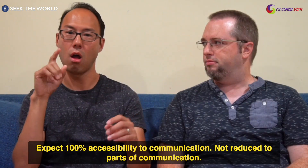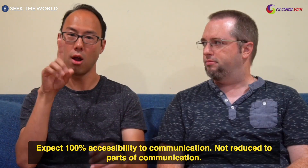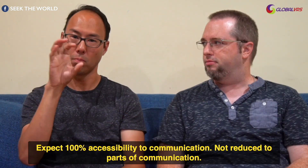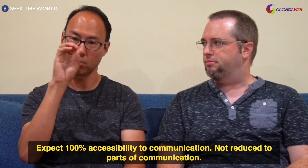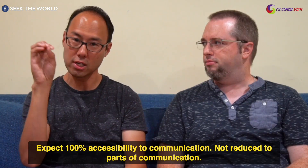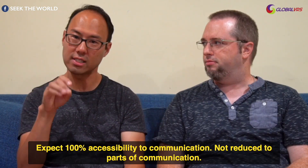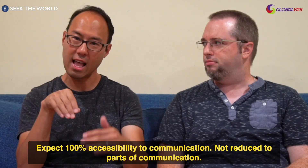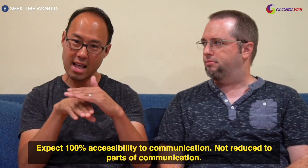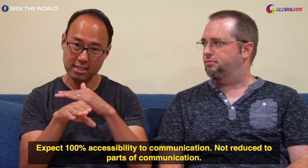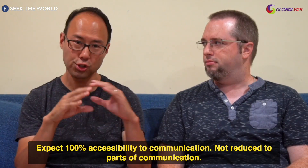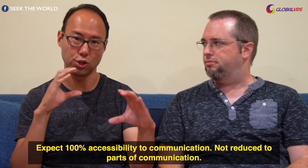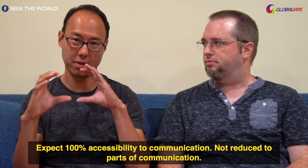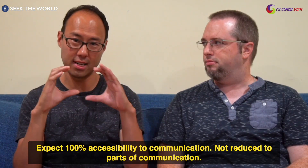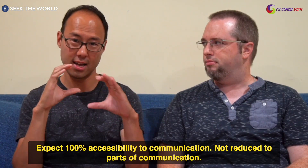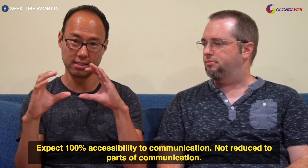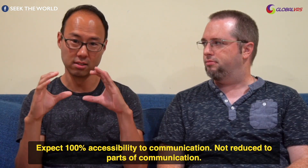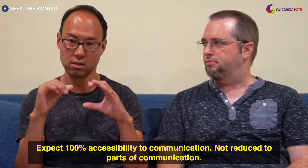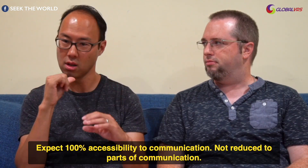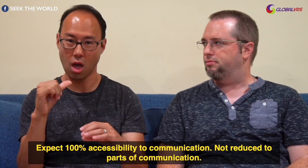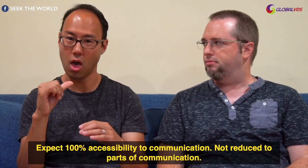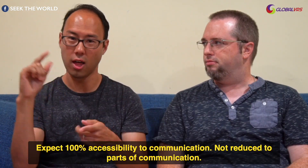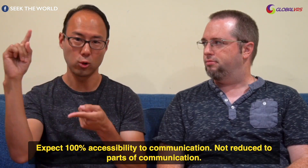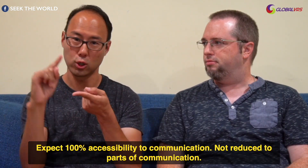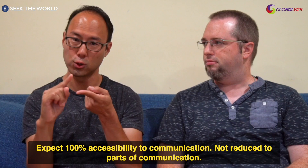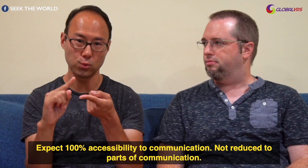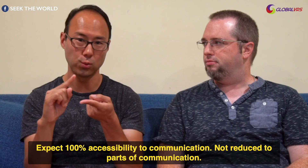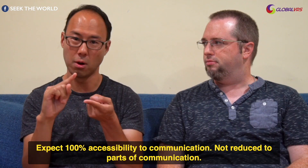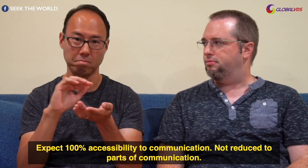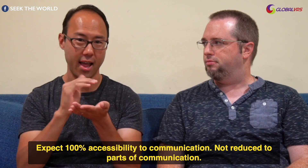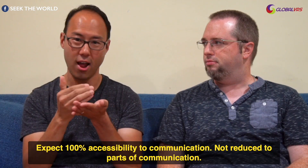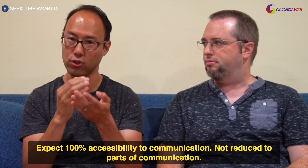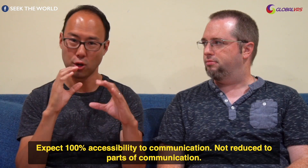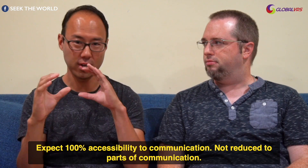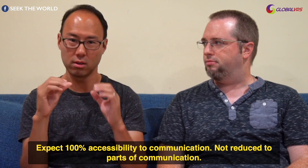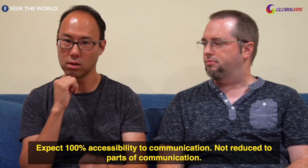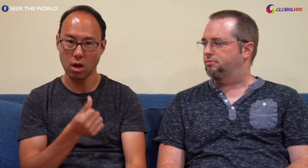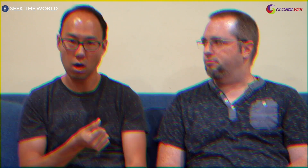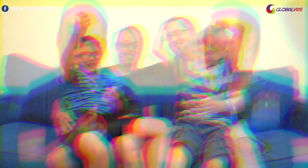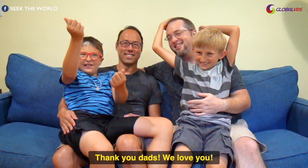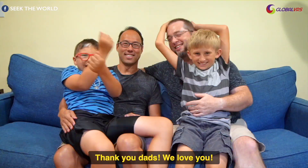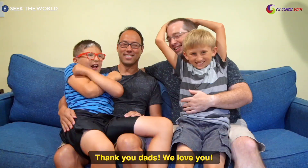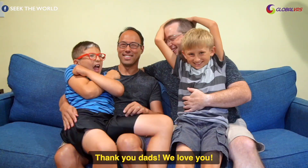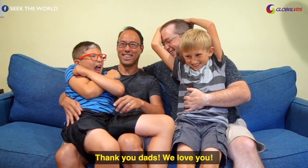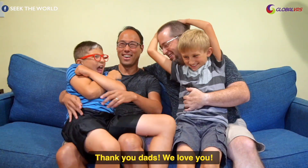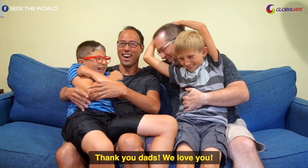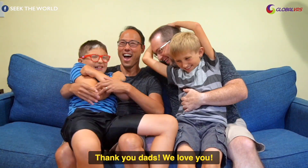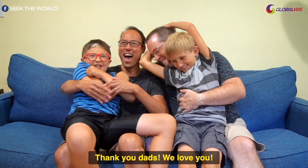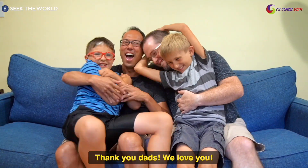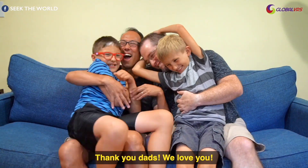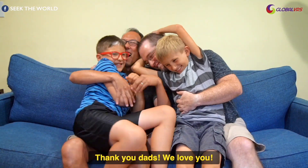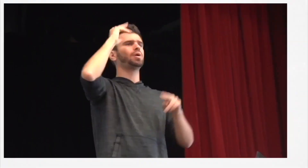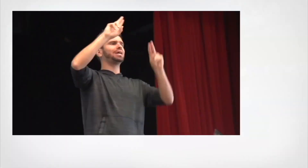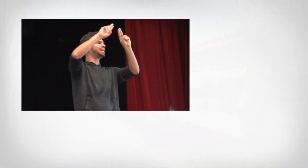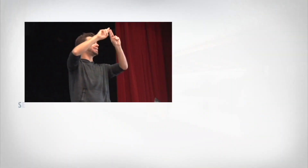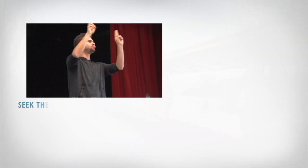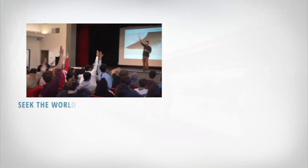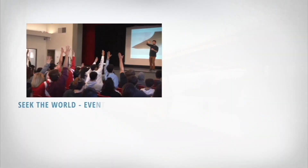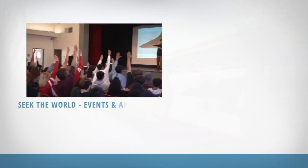Expect 100% access to communication, not reduced amounts or parts of communication. Thank you, dads.